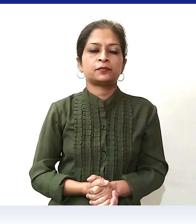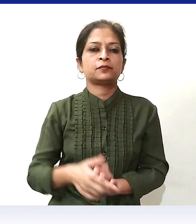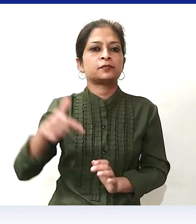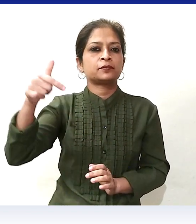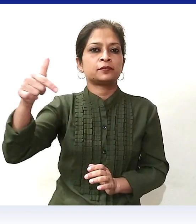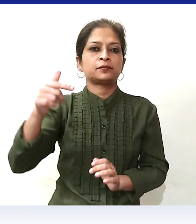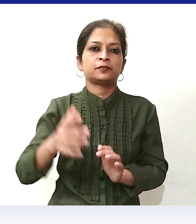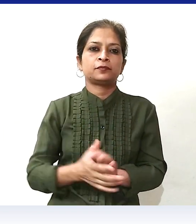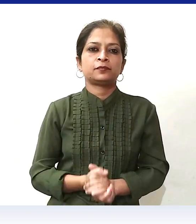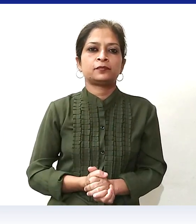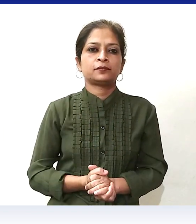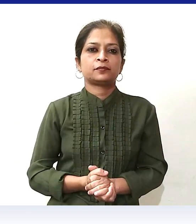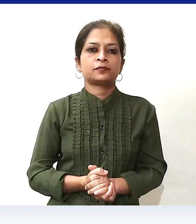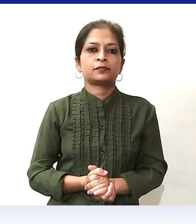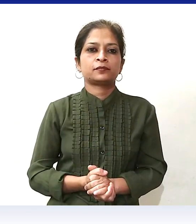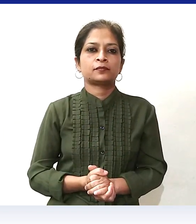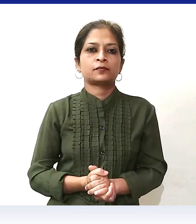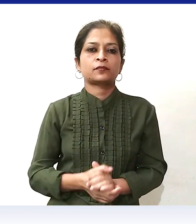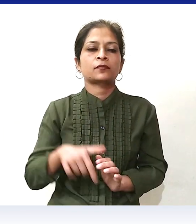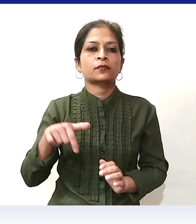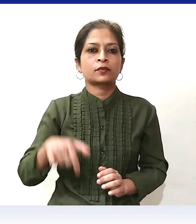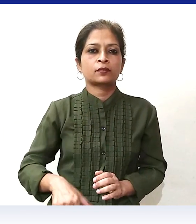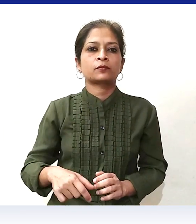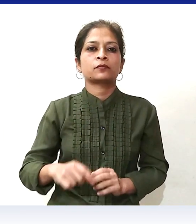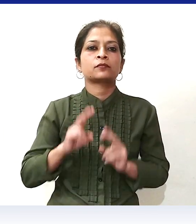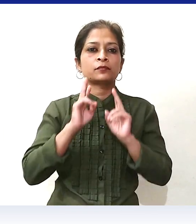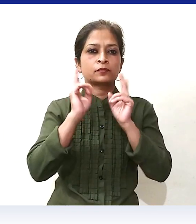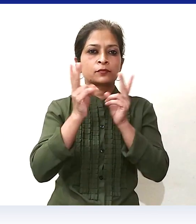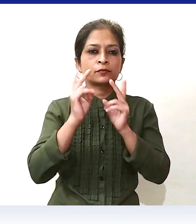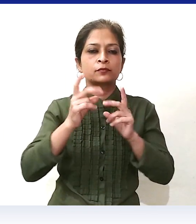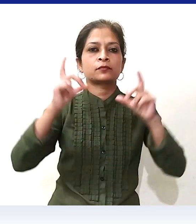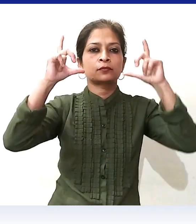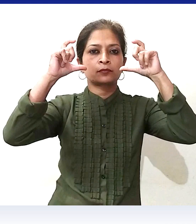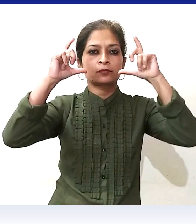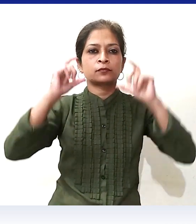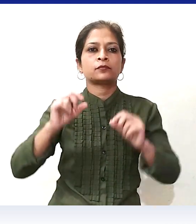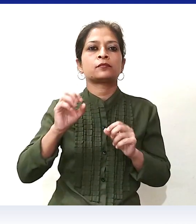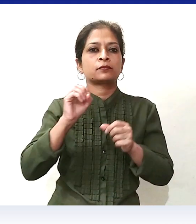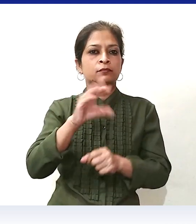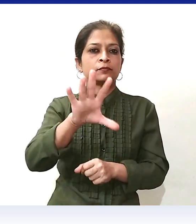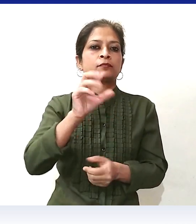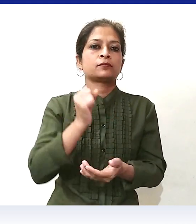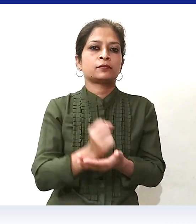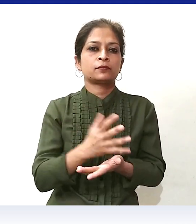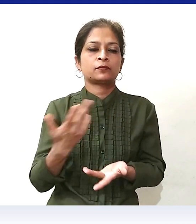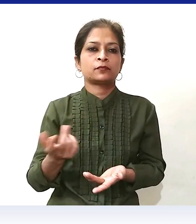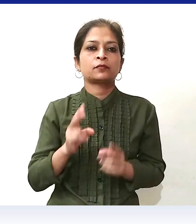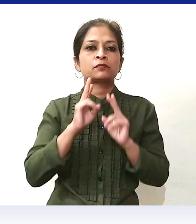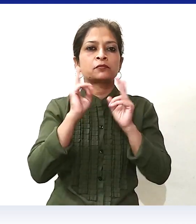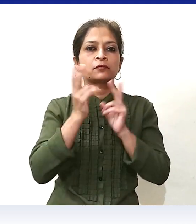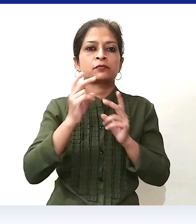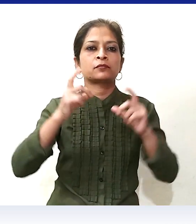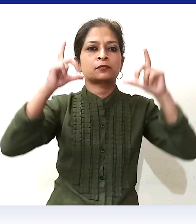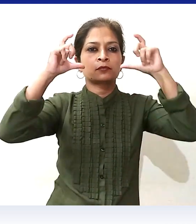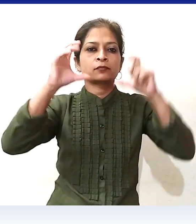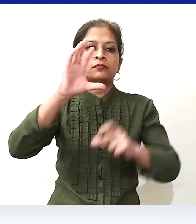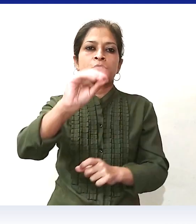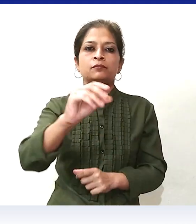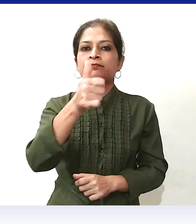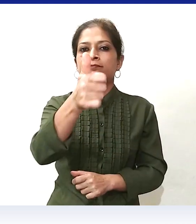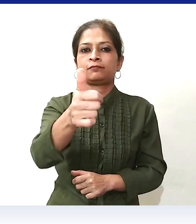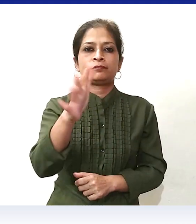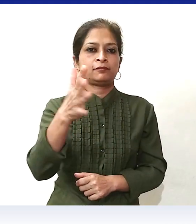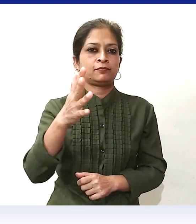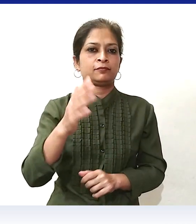number seven keep the camera on it's considered indecent to keep the camera off